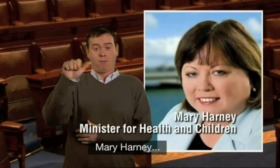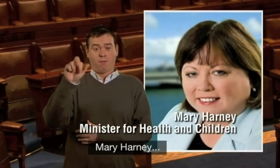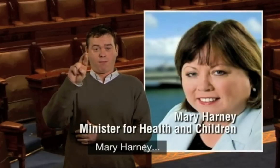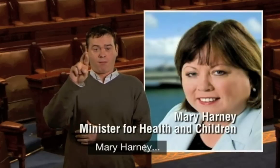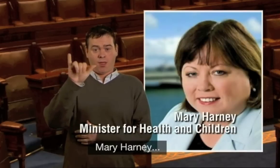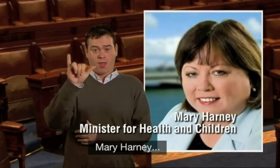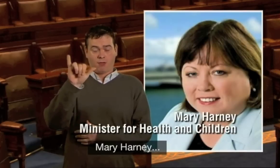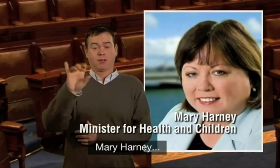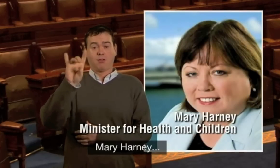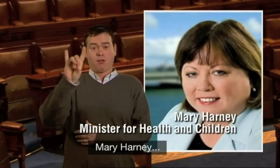Mary Harney